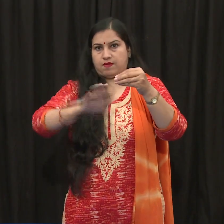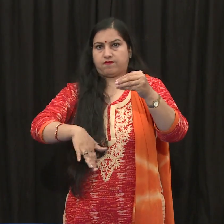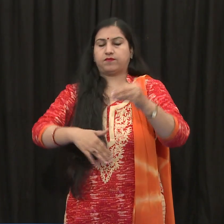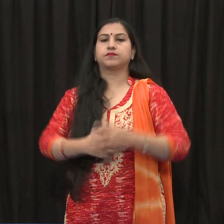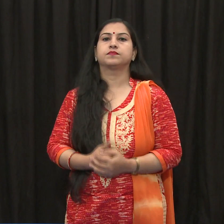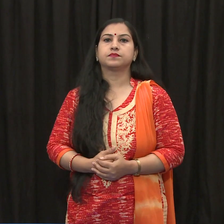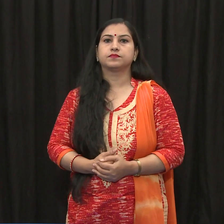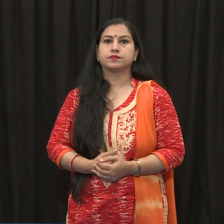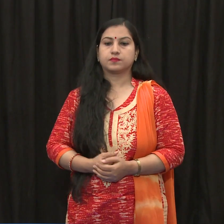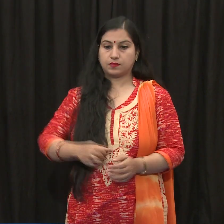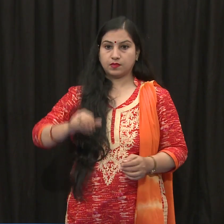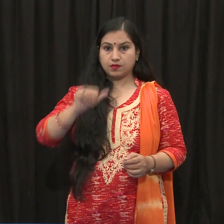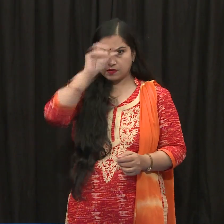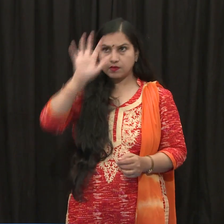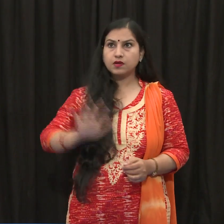the DPSP aims